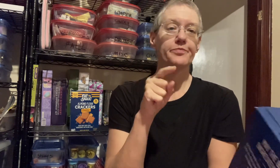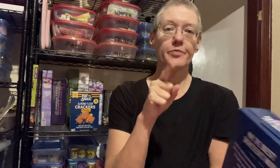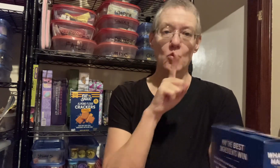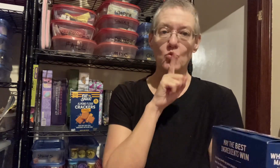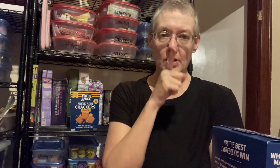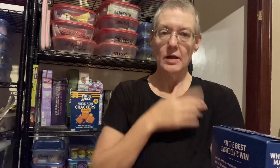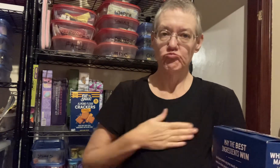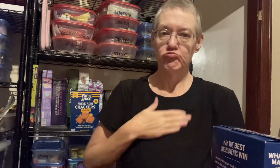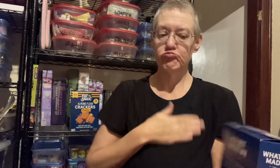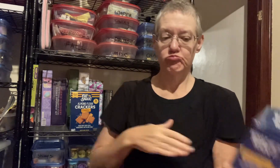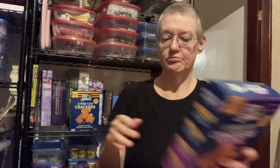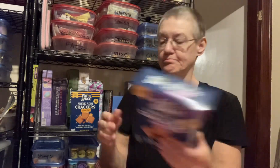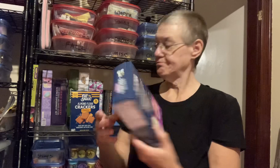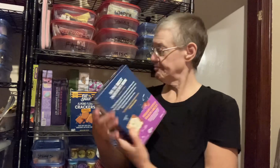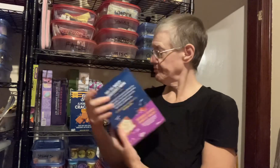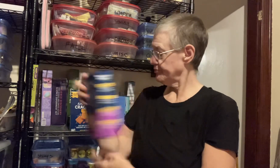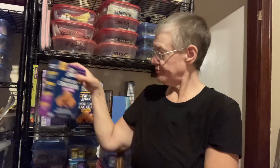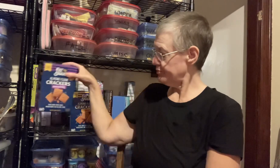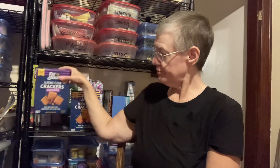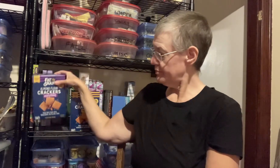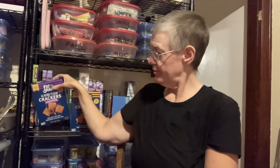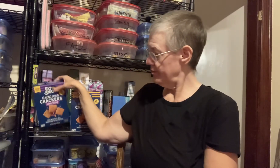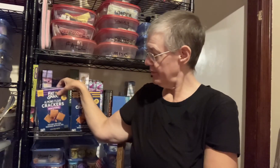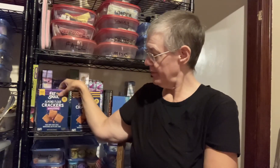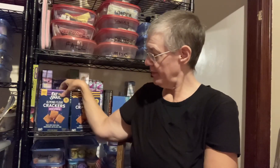There's 3 net carbs per serving. We really enjoy these.